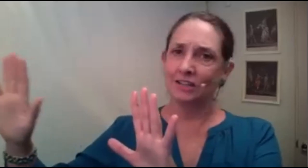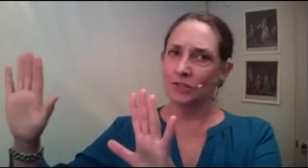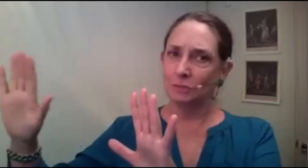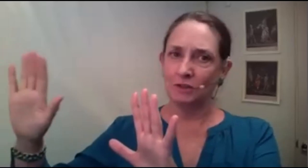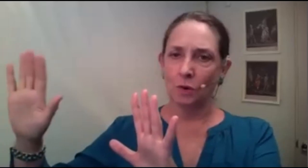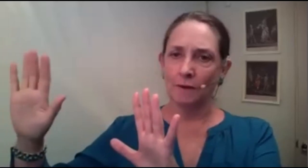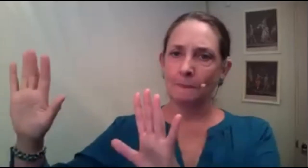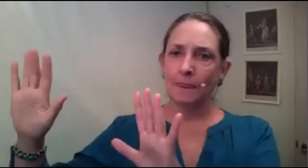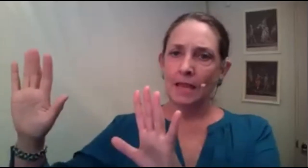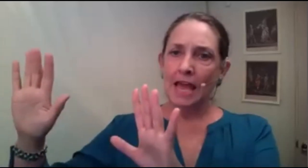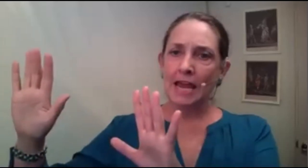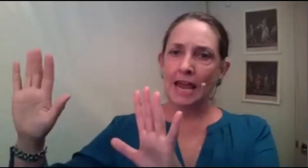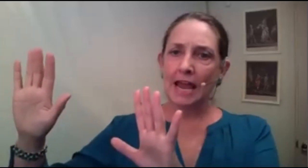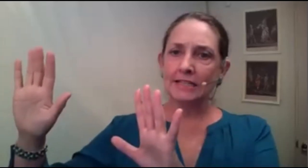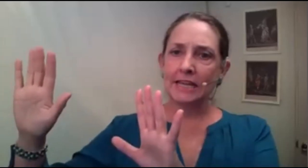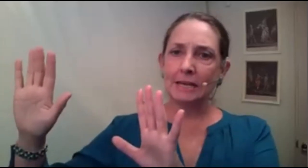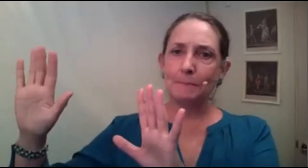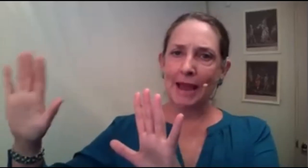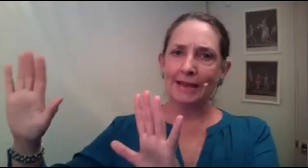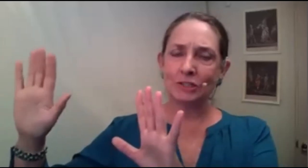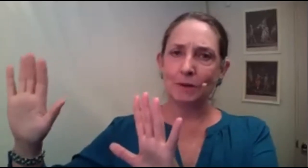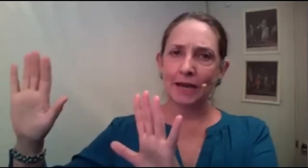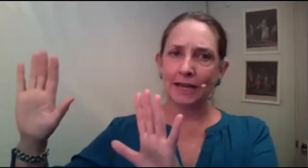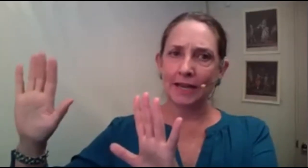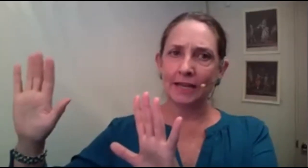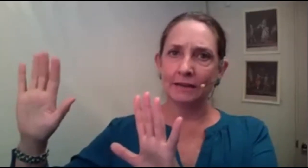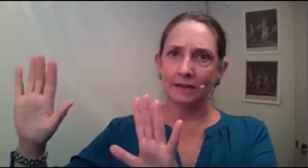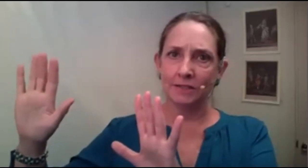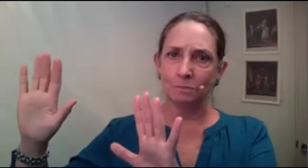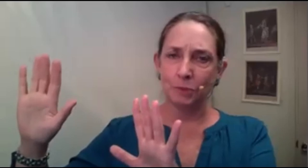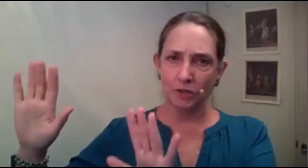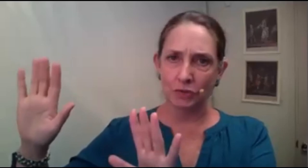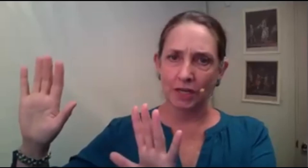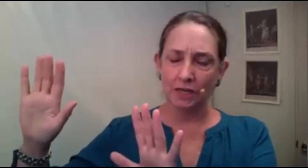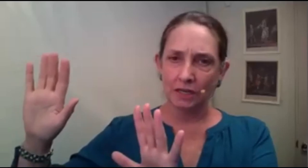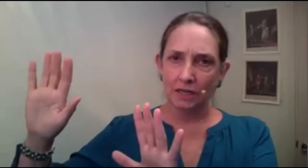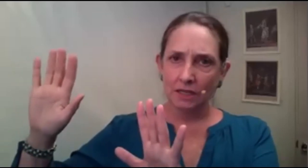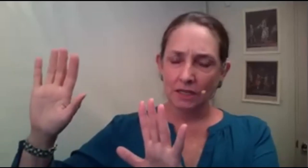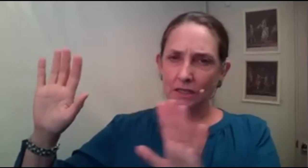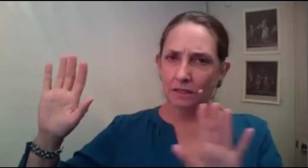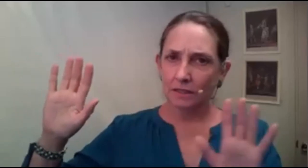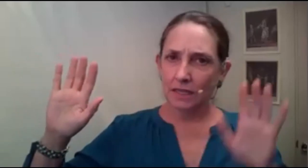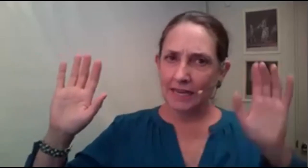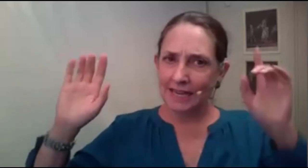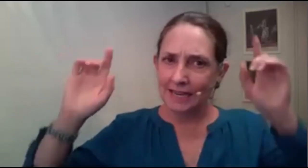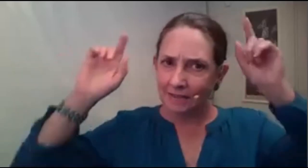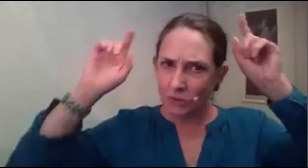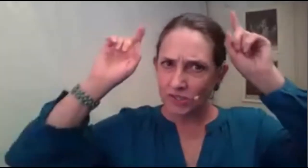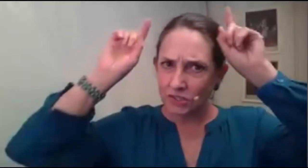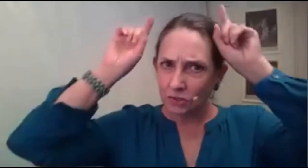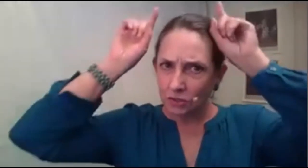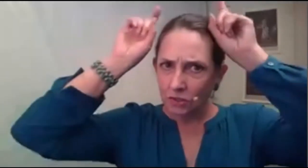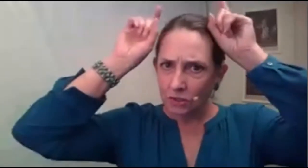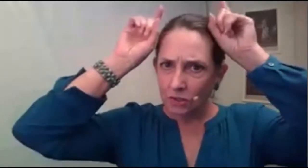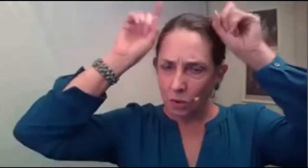hadn't noticed before. And as he passed by Aunt Nellie's portrait, he